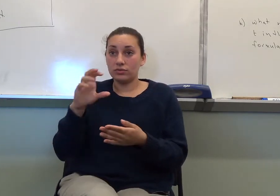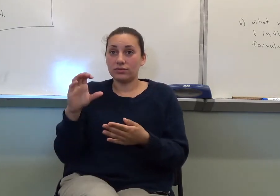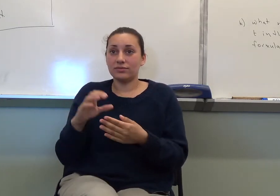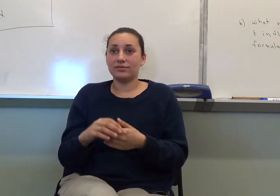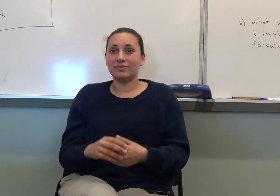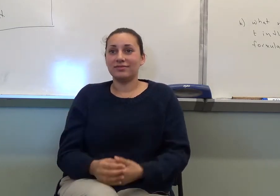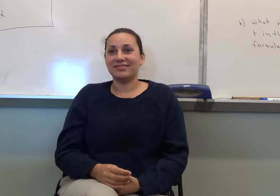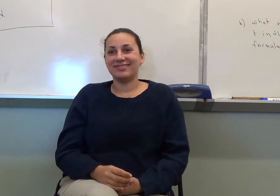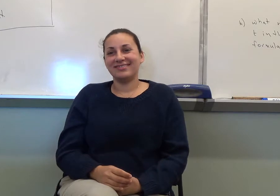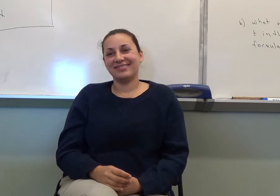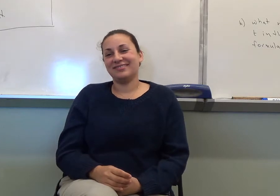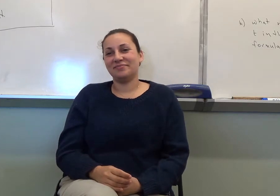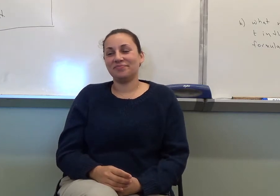decrease